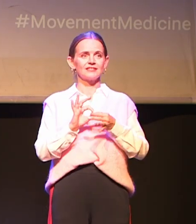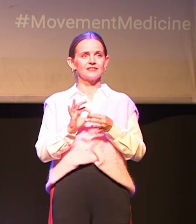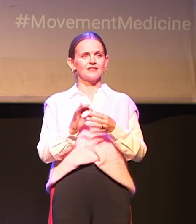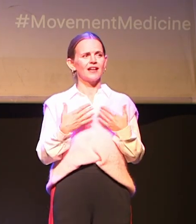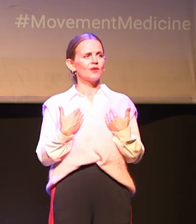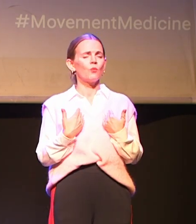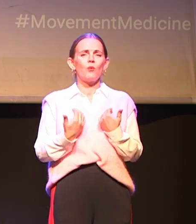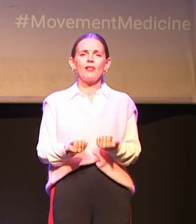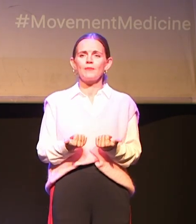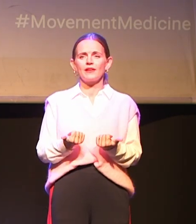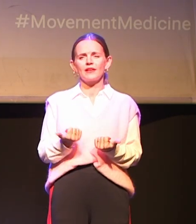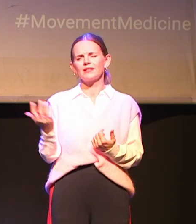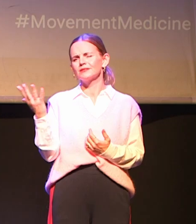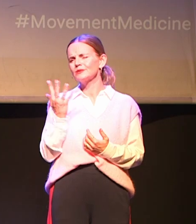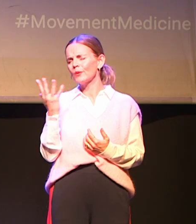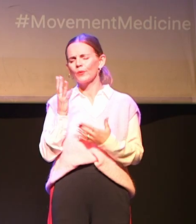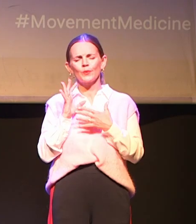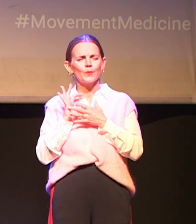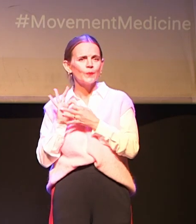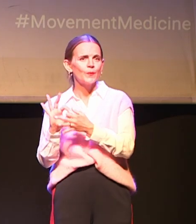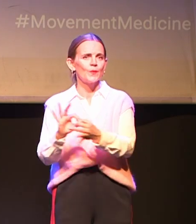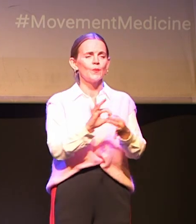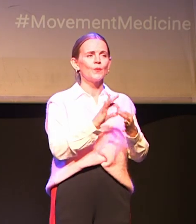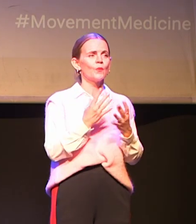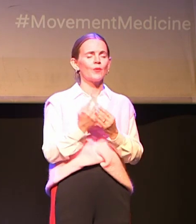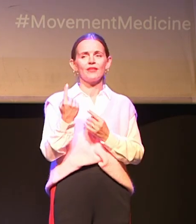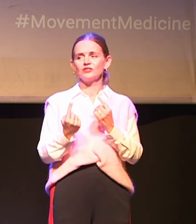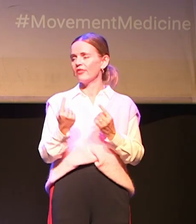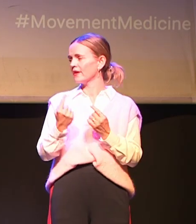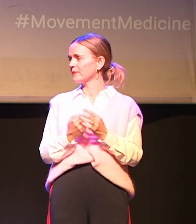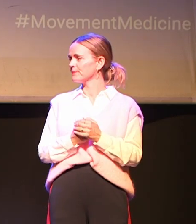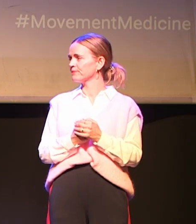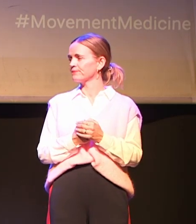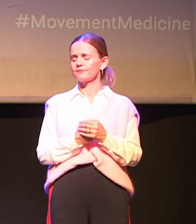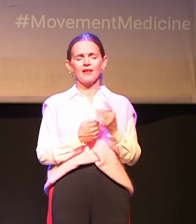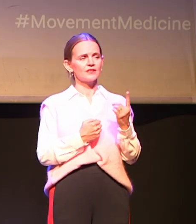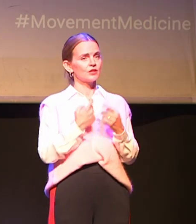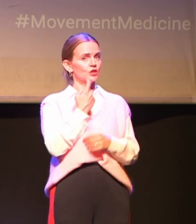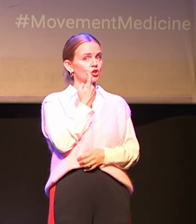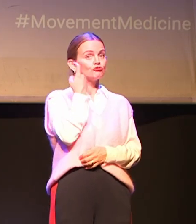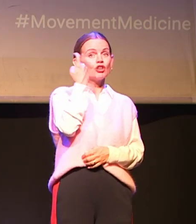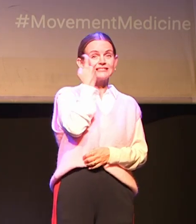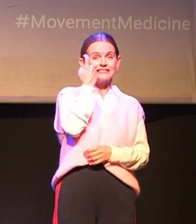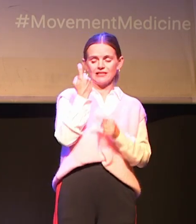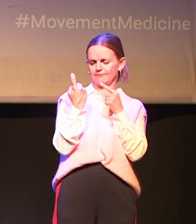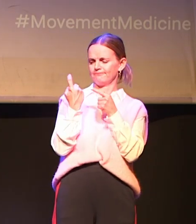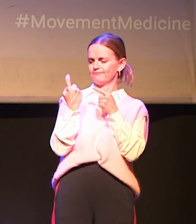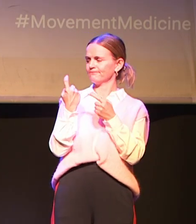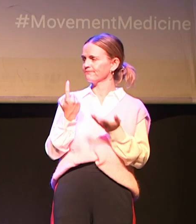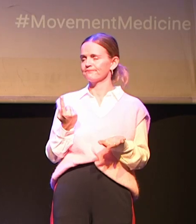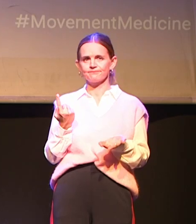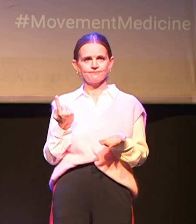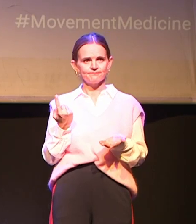deeply intertwined with each other. And I think this piece you said around curiosity, I'm like,